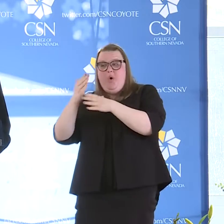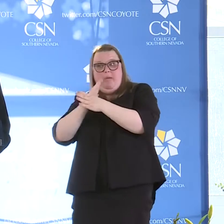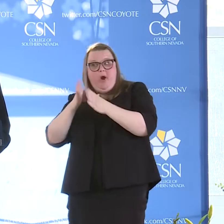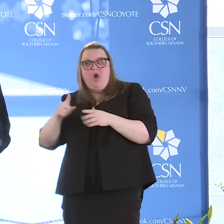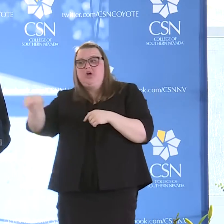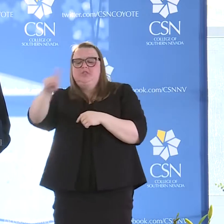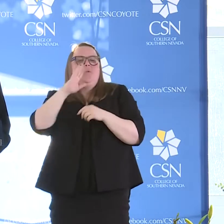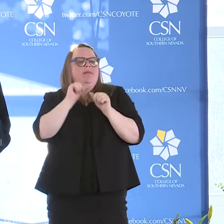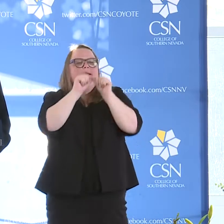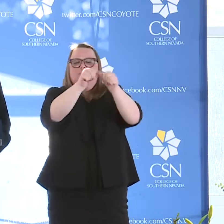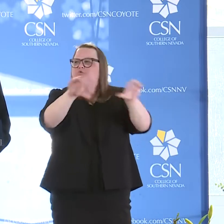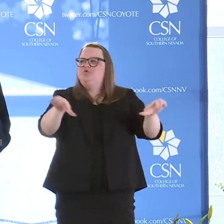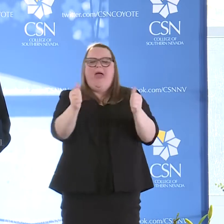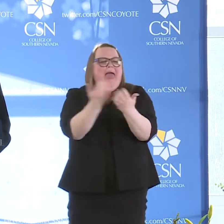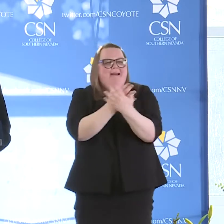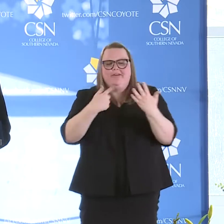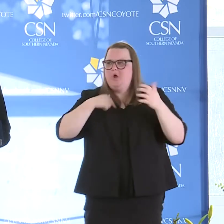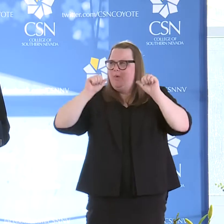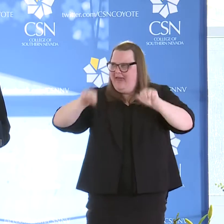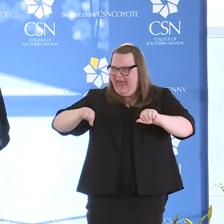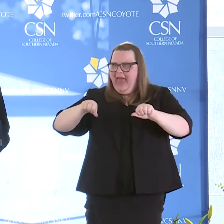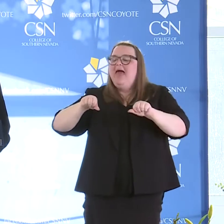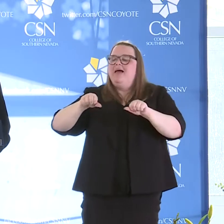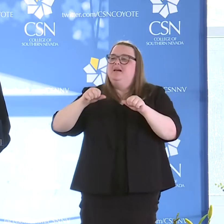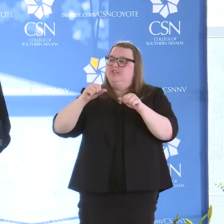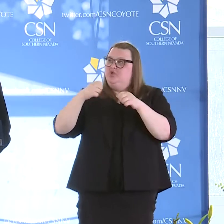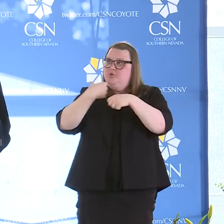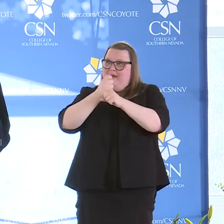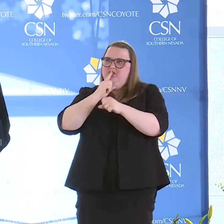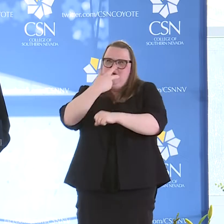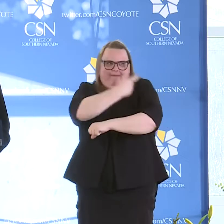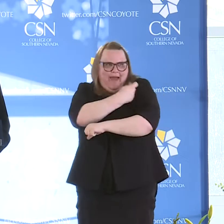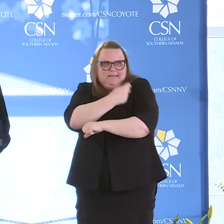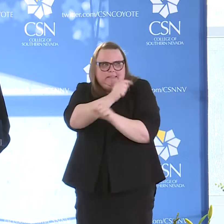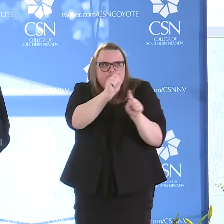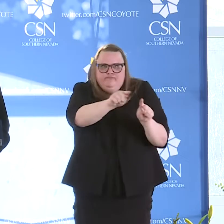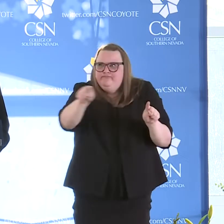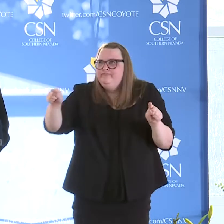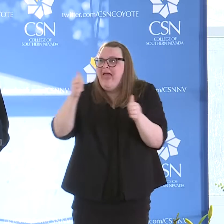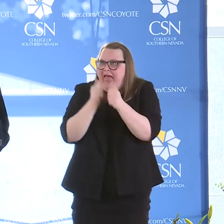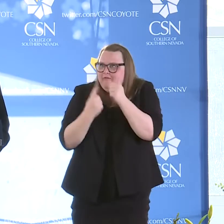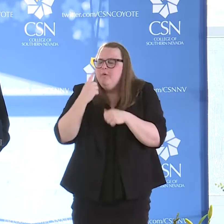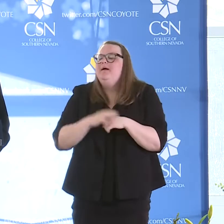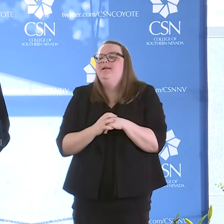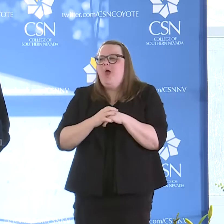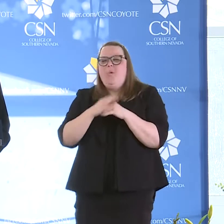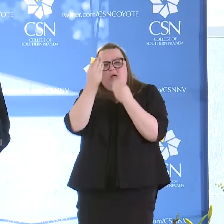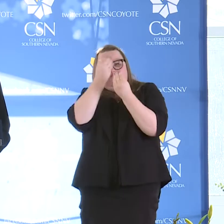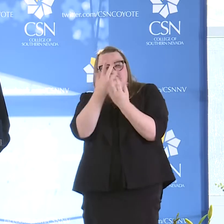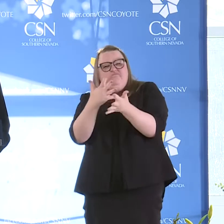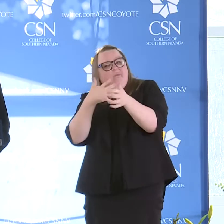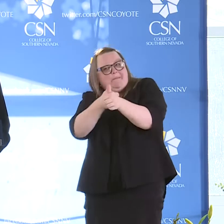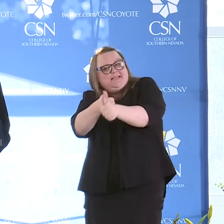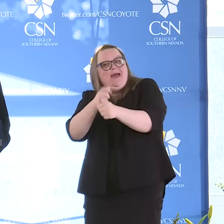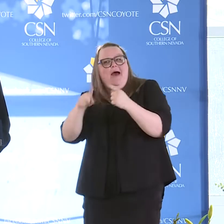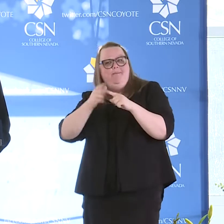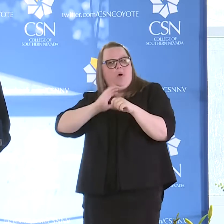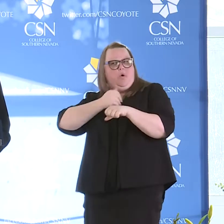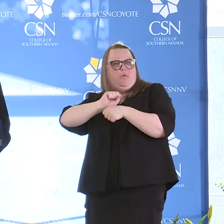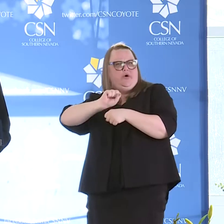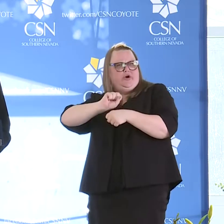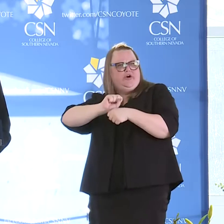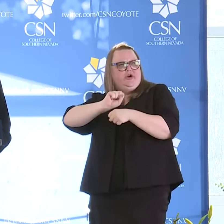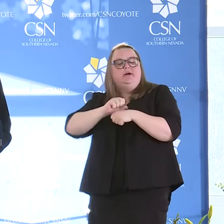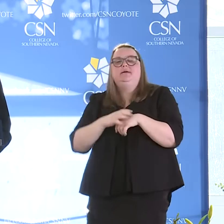do everything we can to get every individual vaccinated, and we'll keep all of you updated on our efforts.